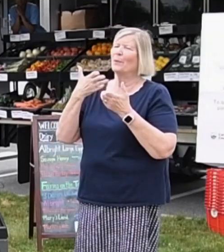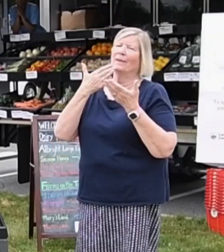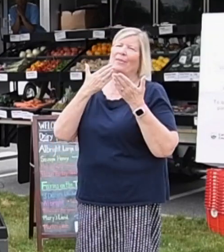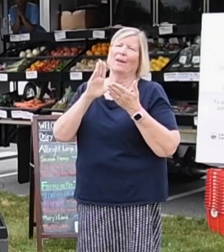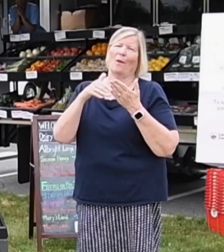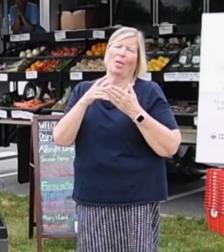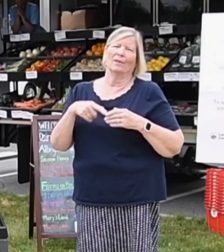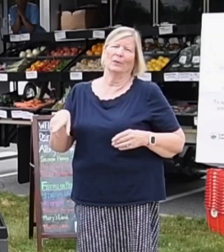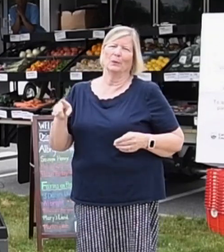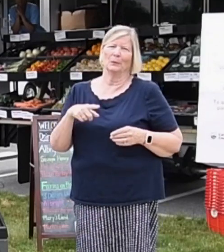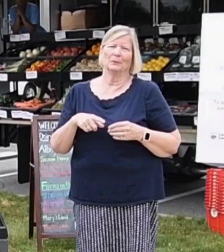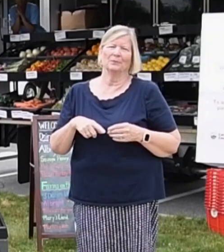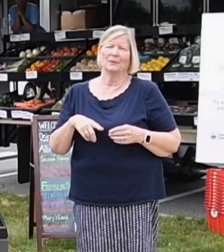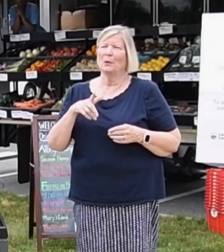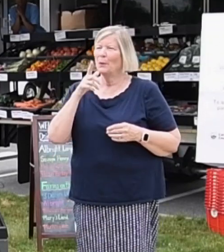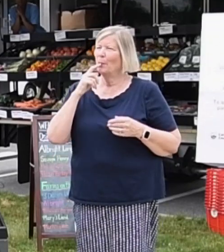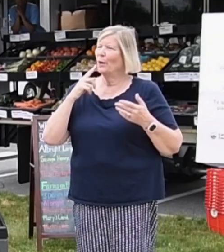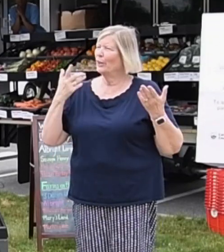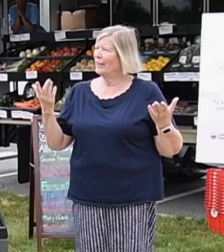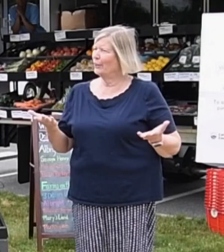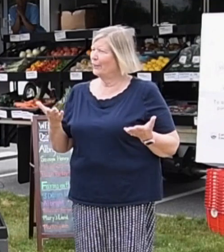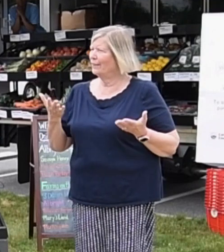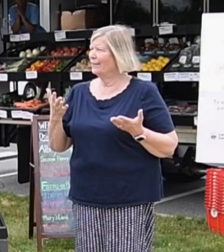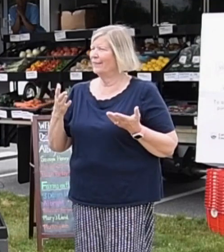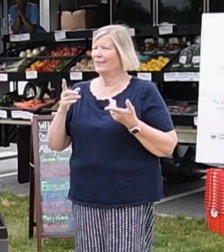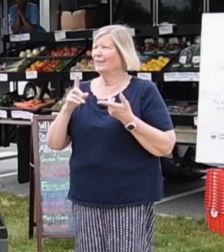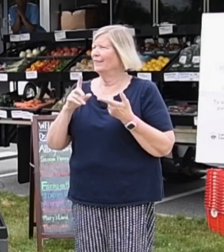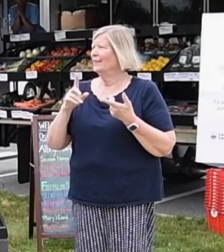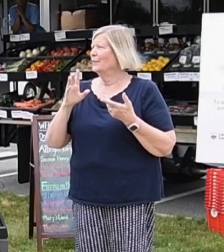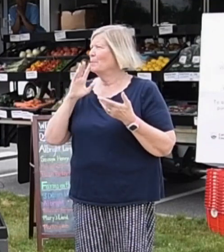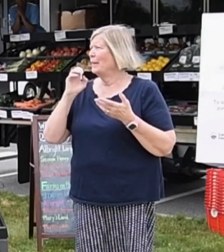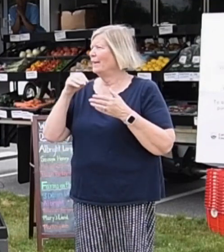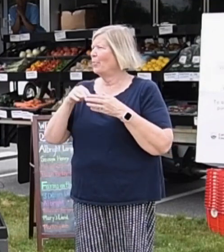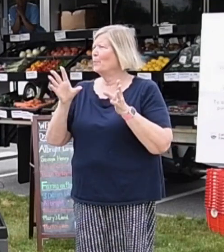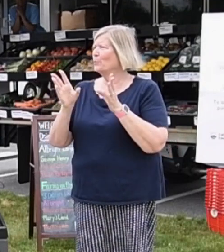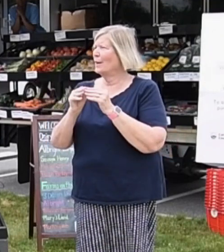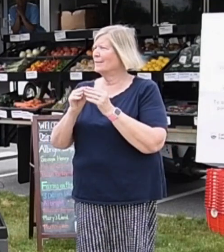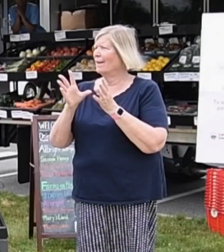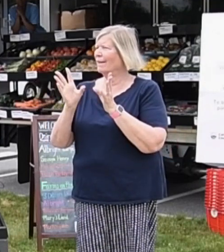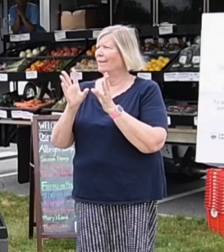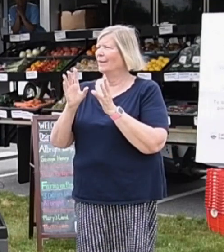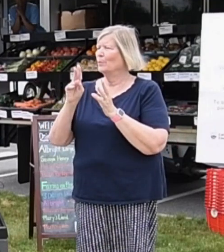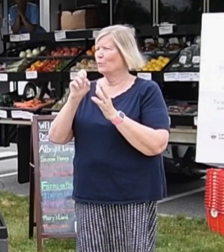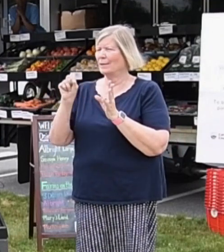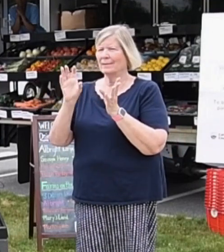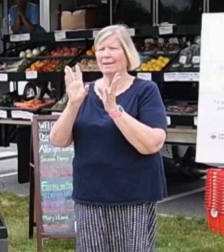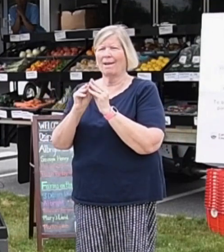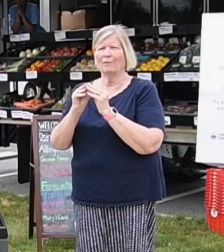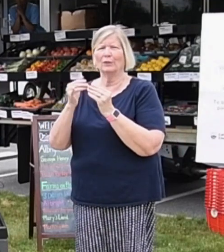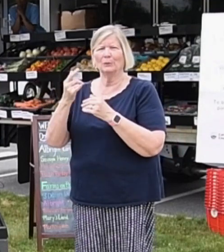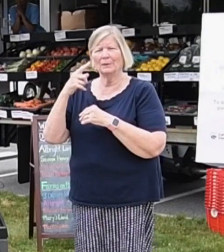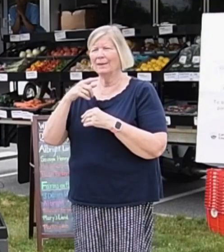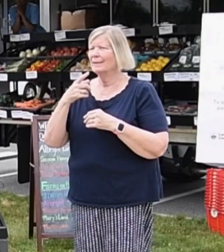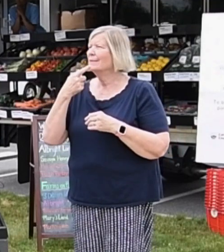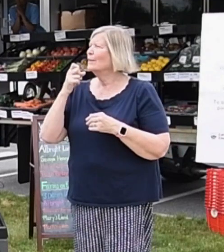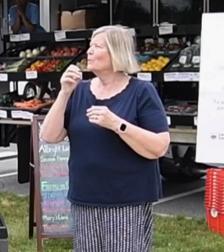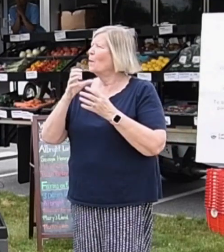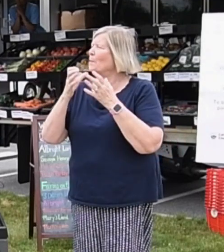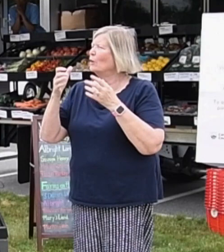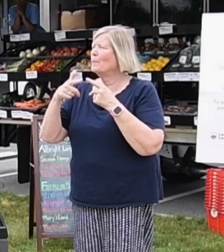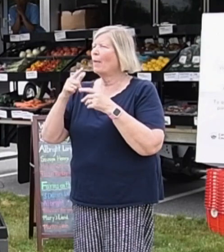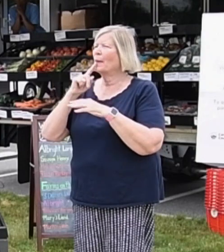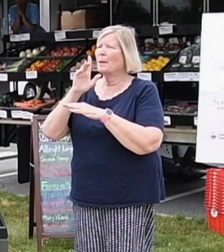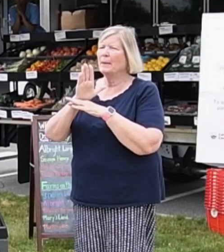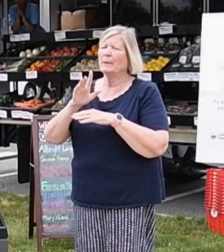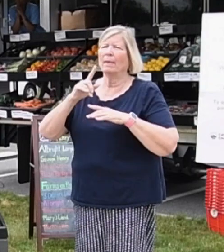all of you who are here to even be at the press conference today. I think it says so much just about the commitment,